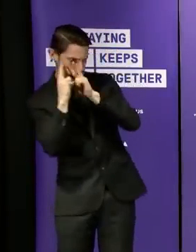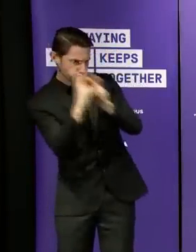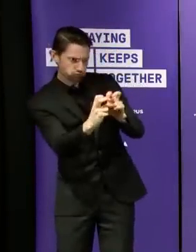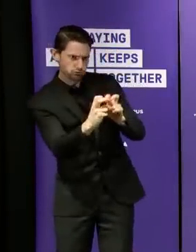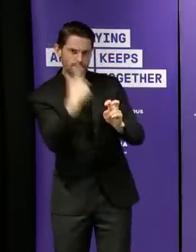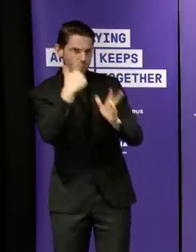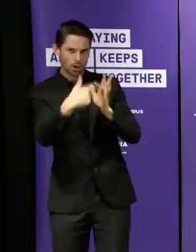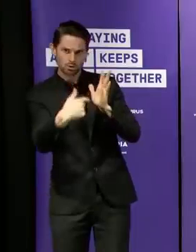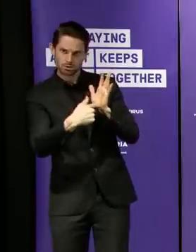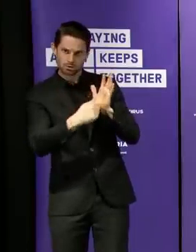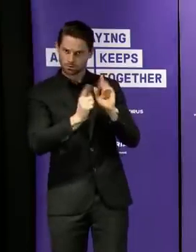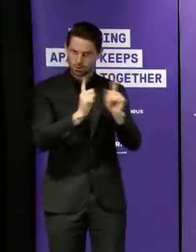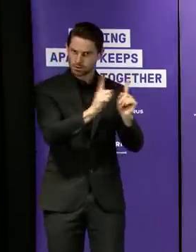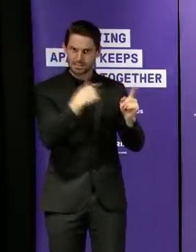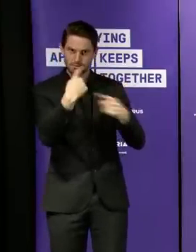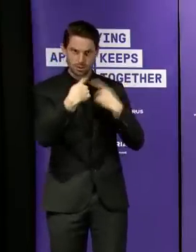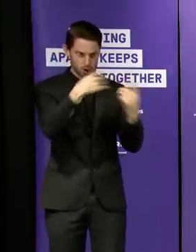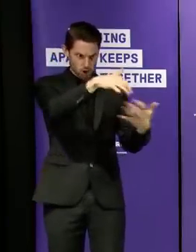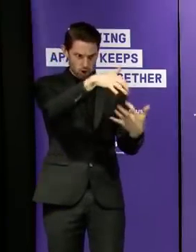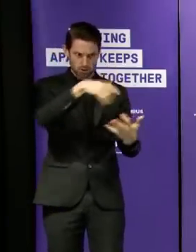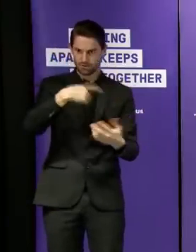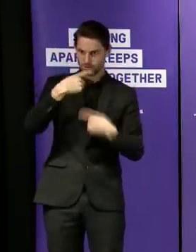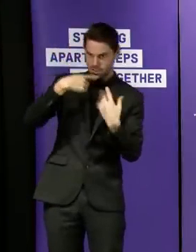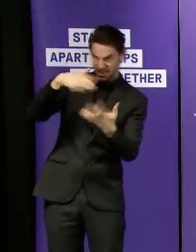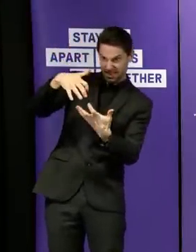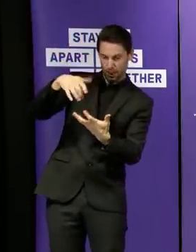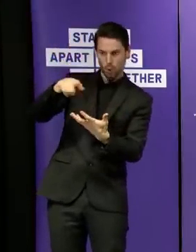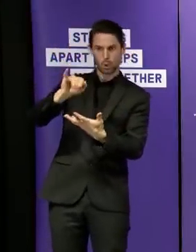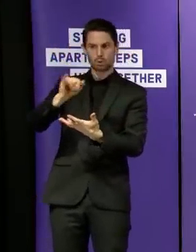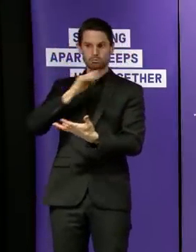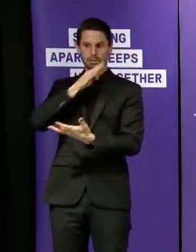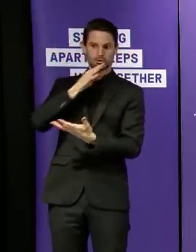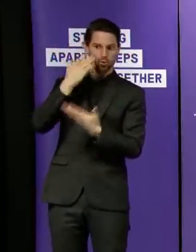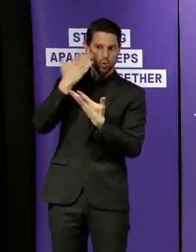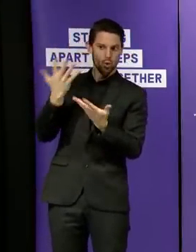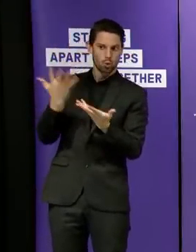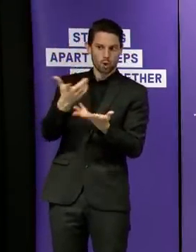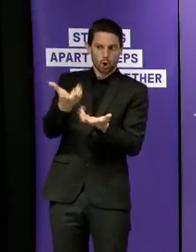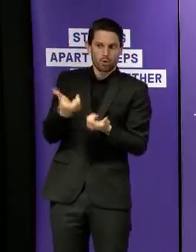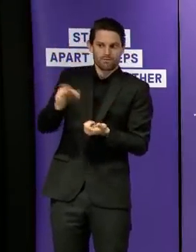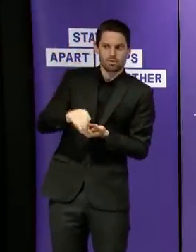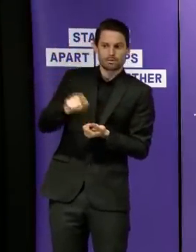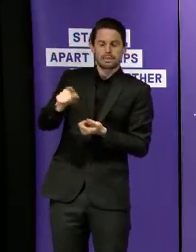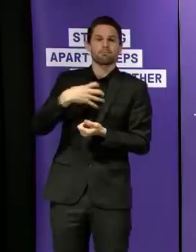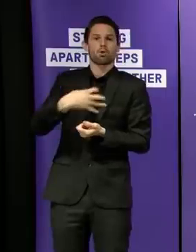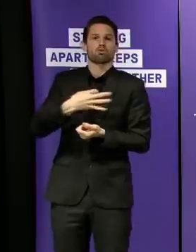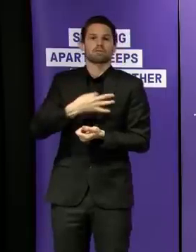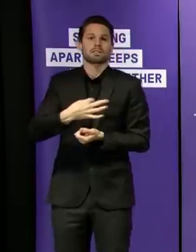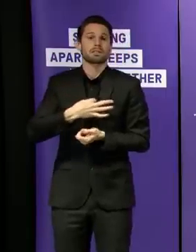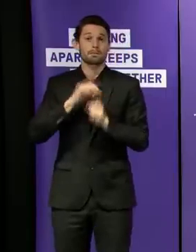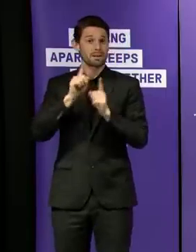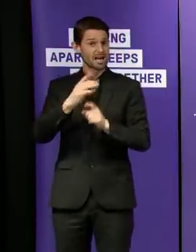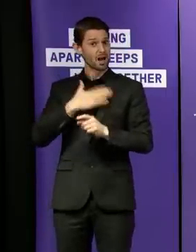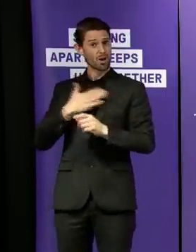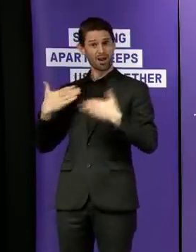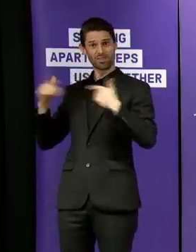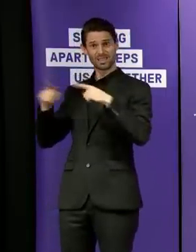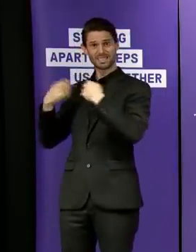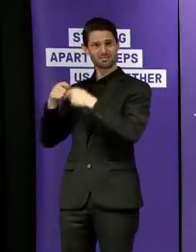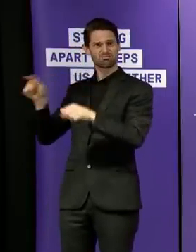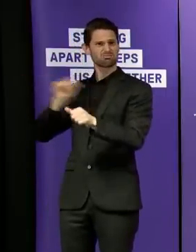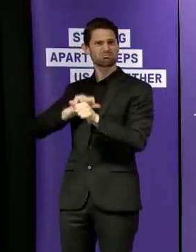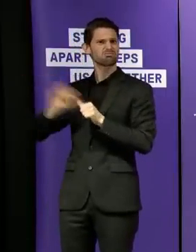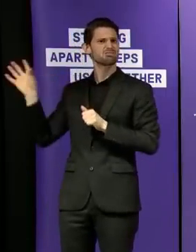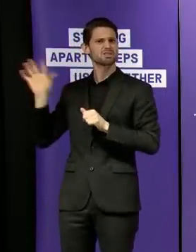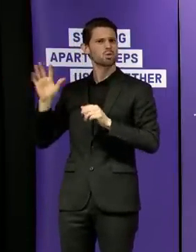are infected. That's the point I'm making. Contact tracing has never been stronger. Can it be stronger again?